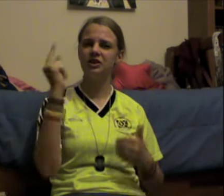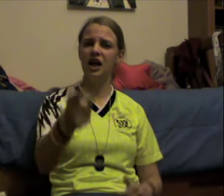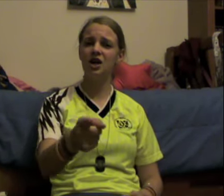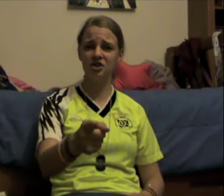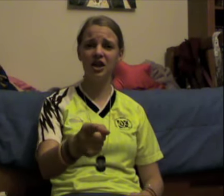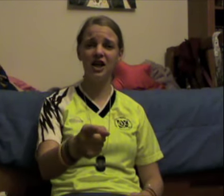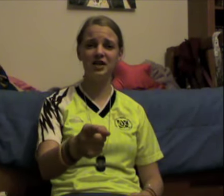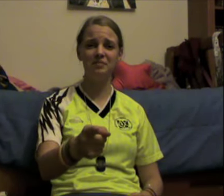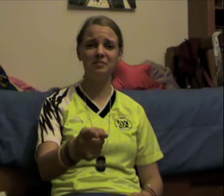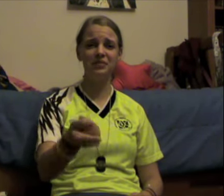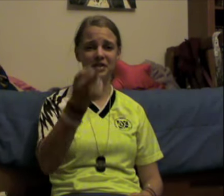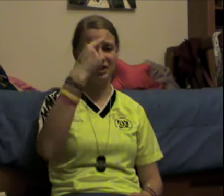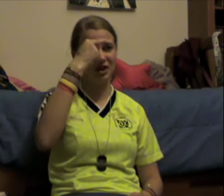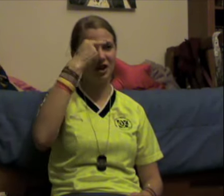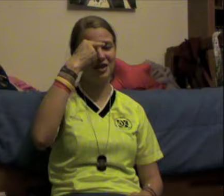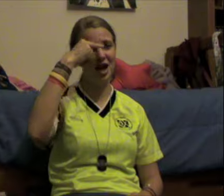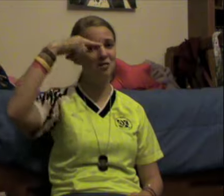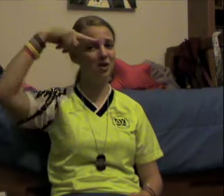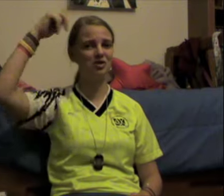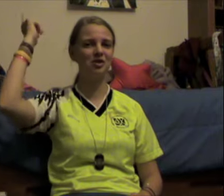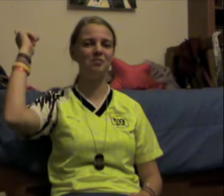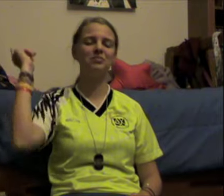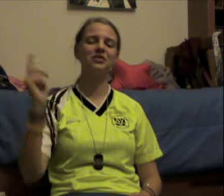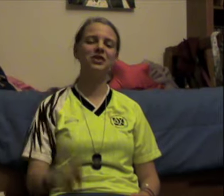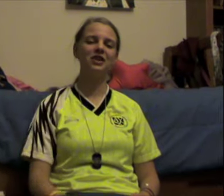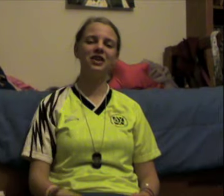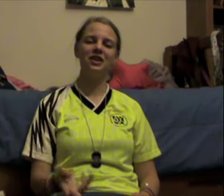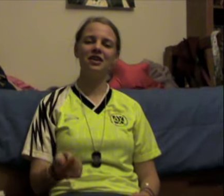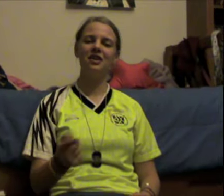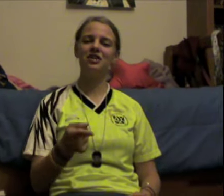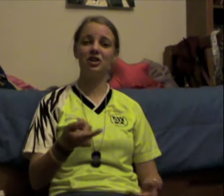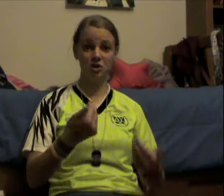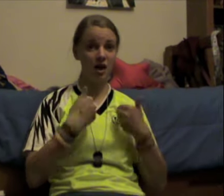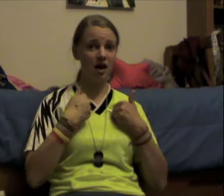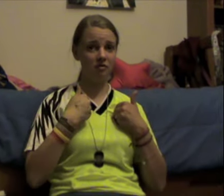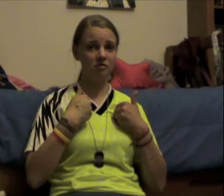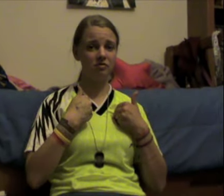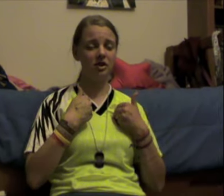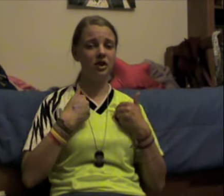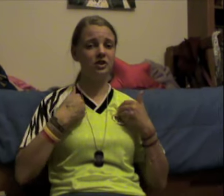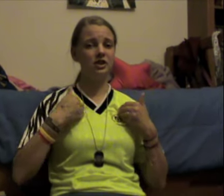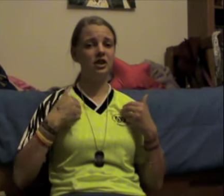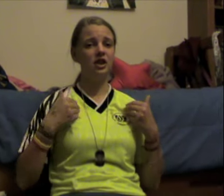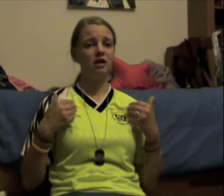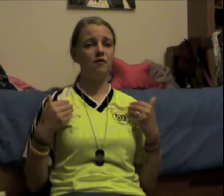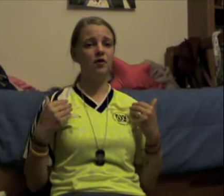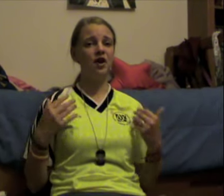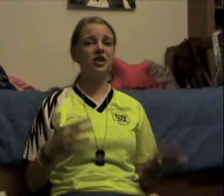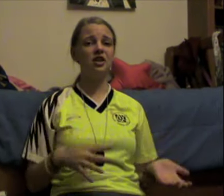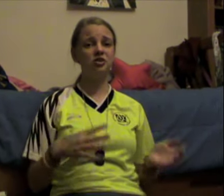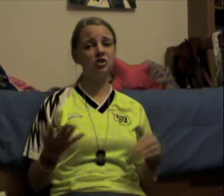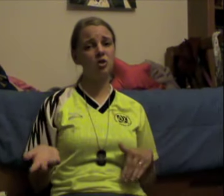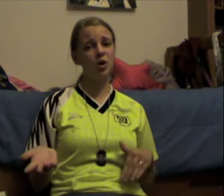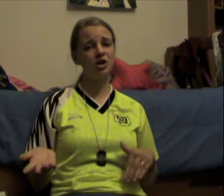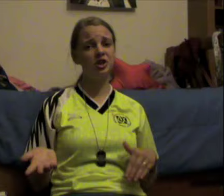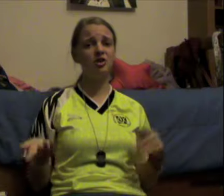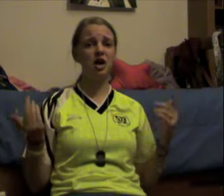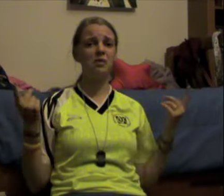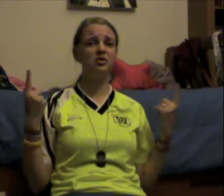I just lied. Sorry, eyebrows are up. Dog, you have? See, for a yes or no question, your eyebrows